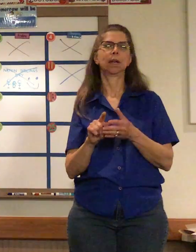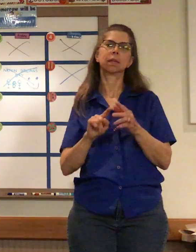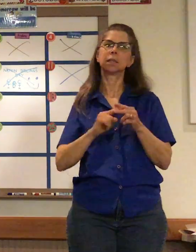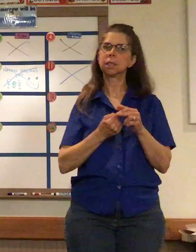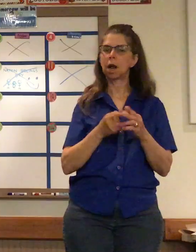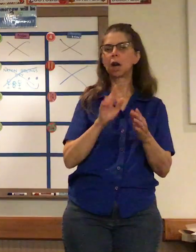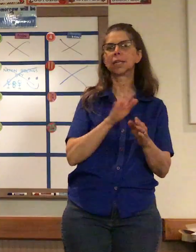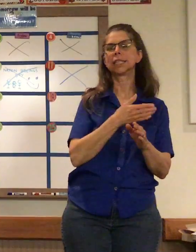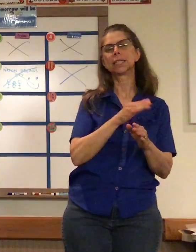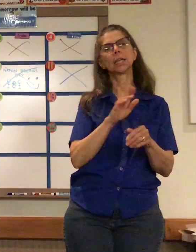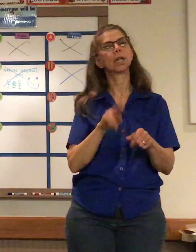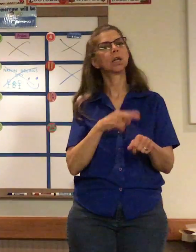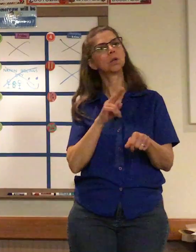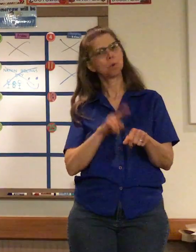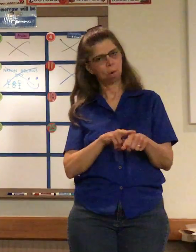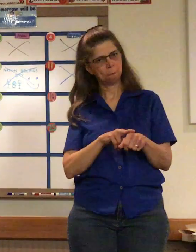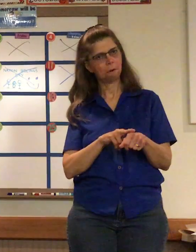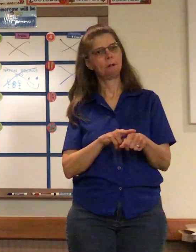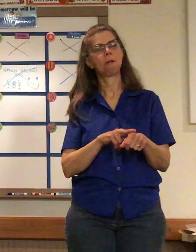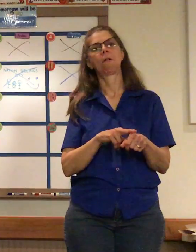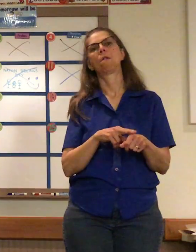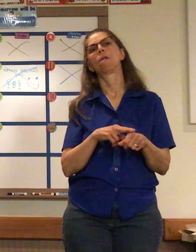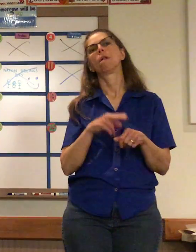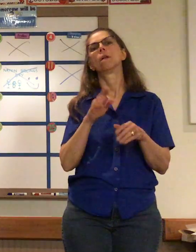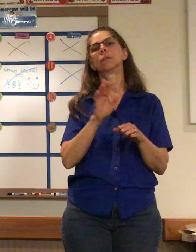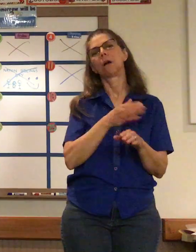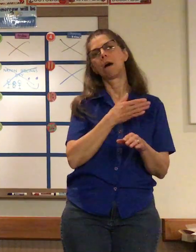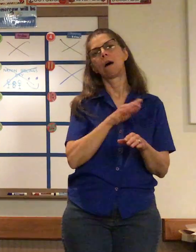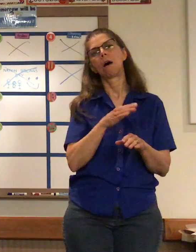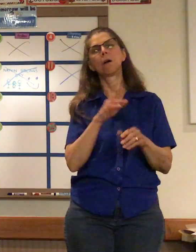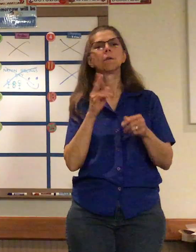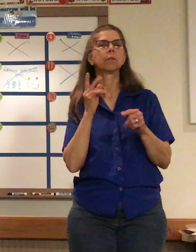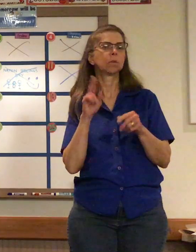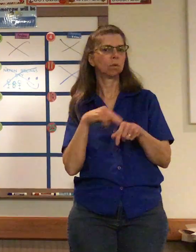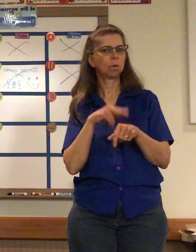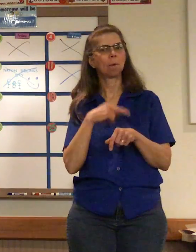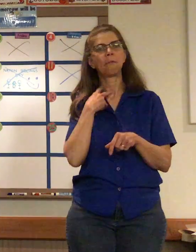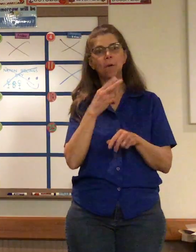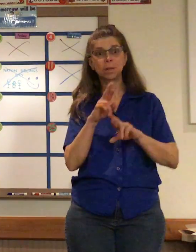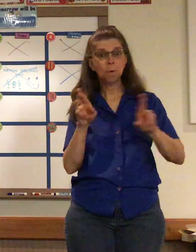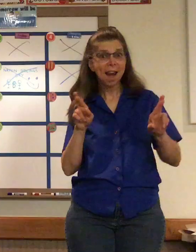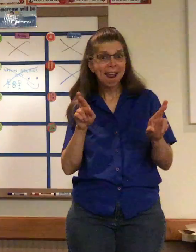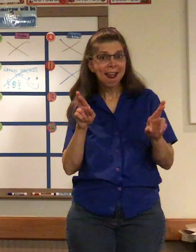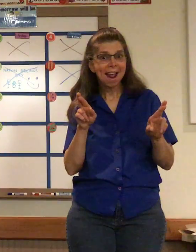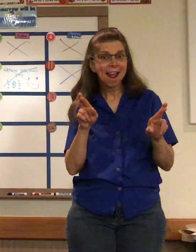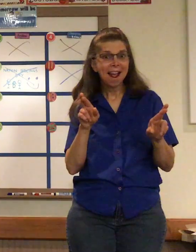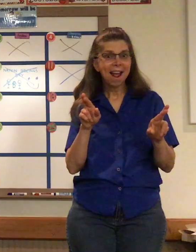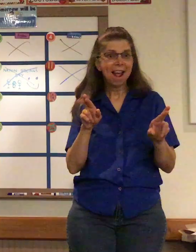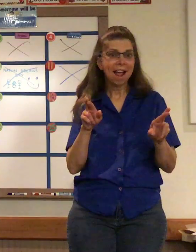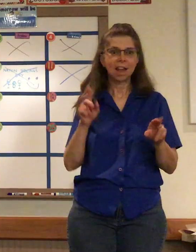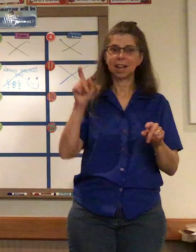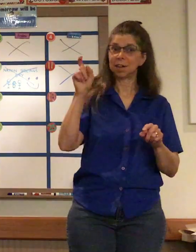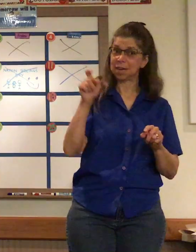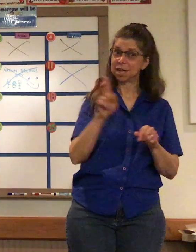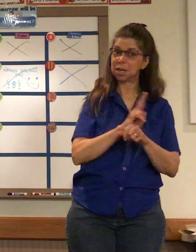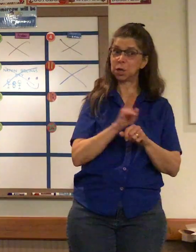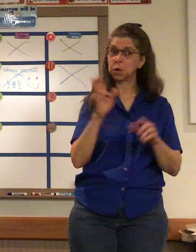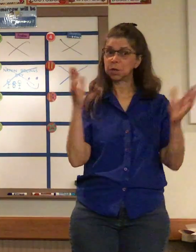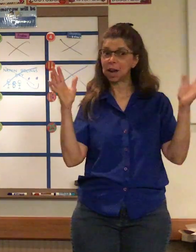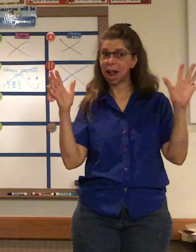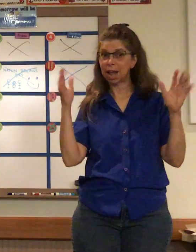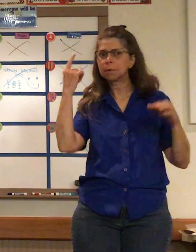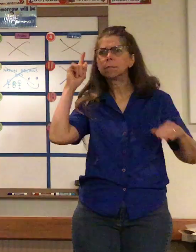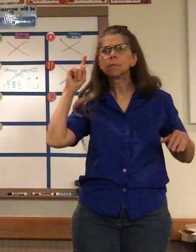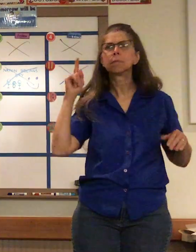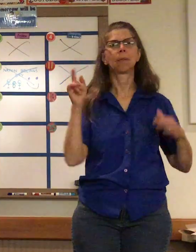our days of the week song at a regular tempo and a regular volume. Ready? You're going to need your hands